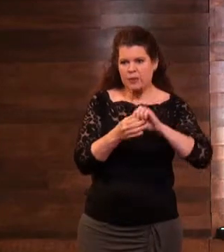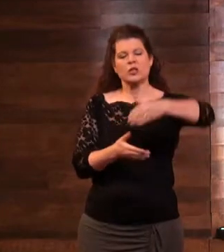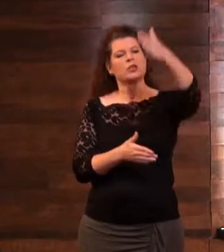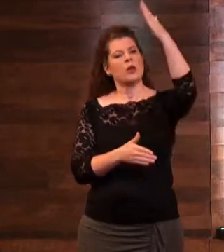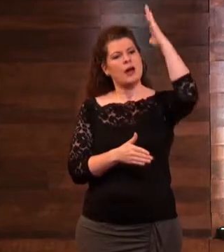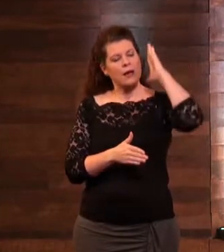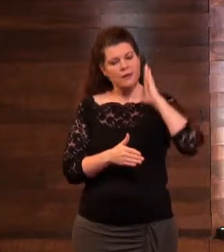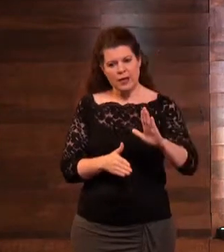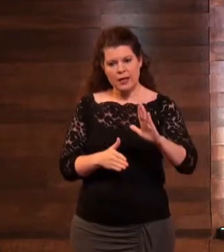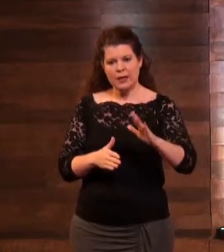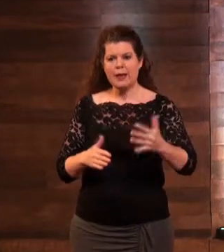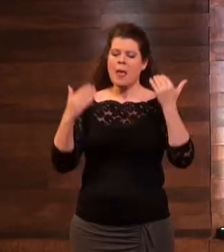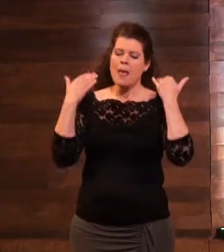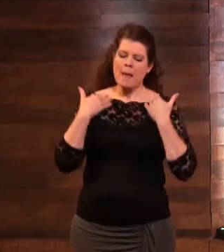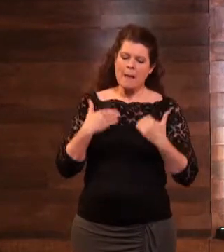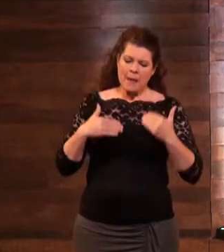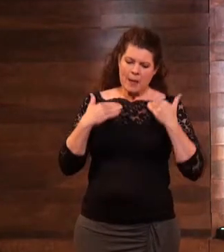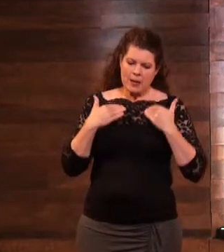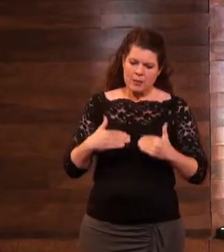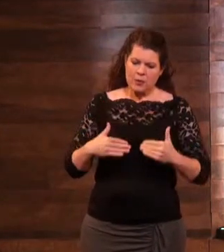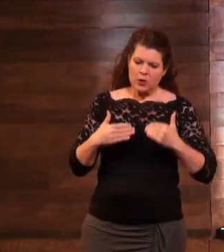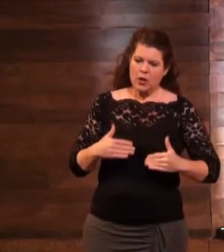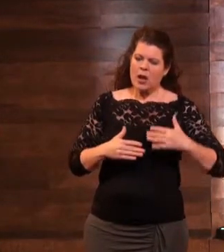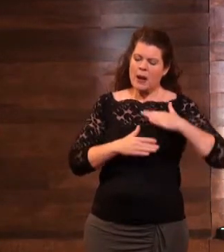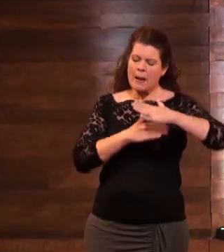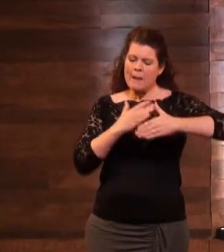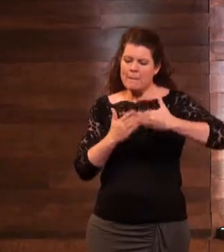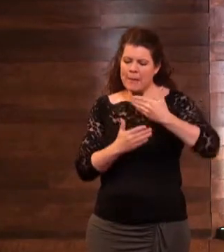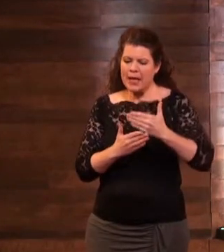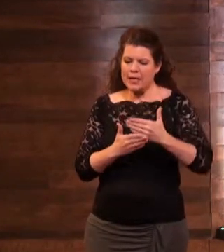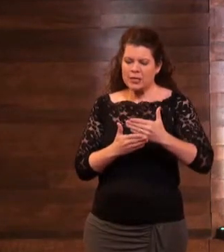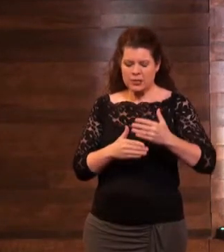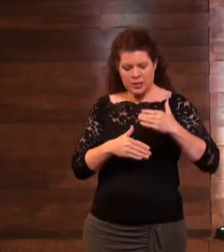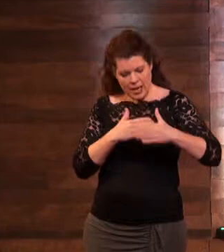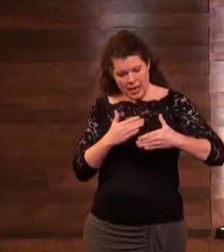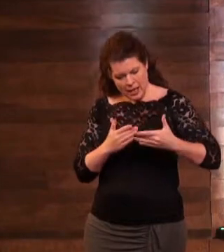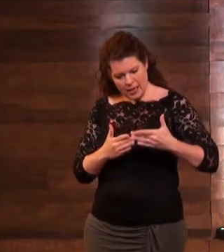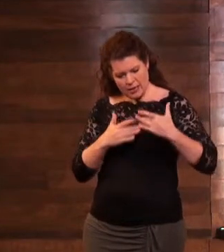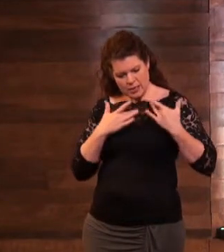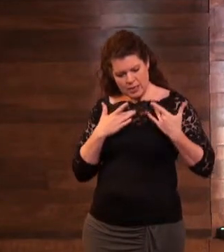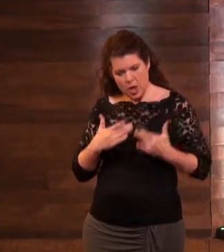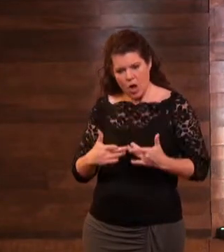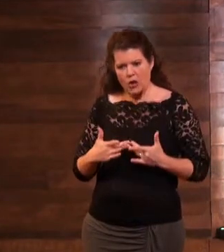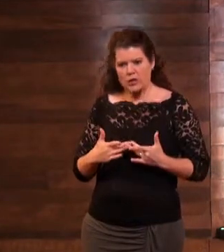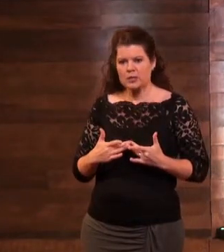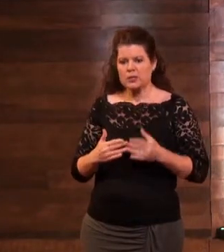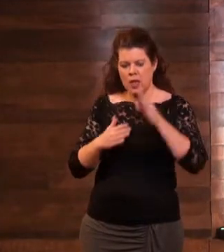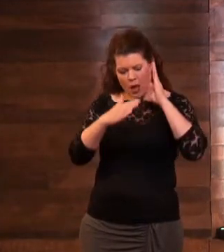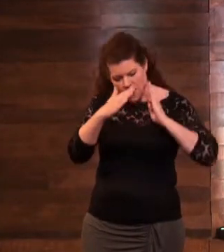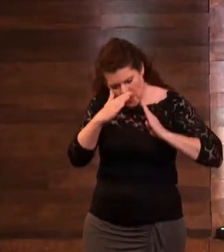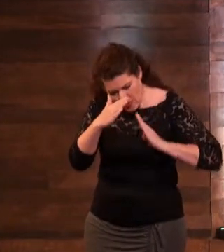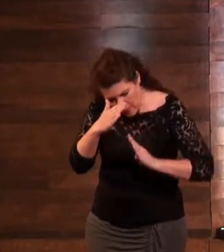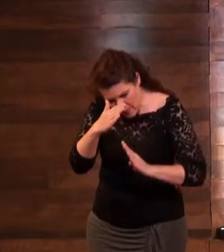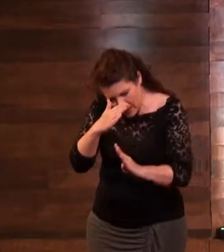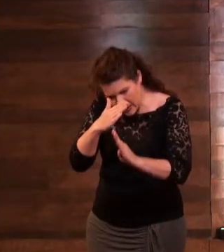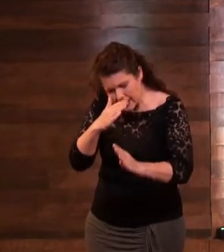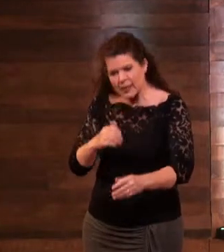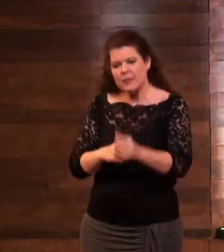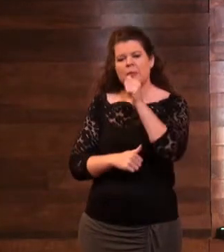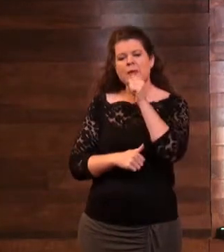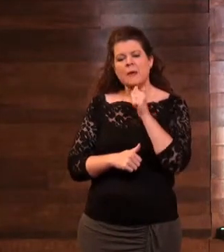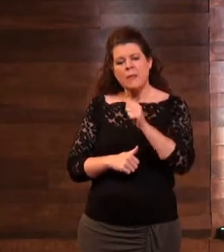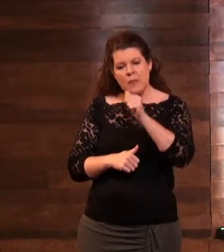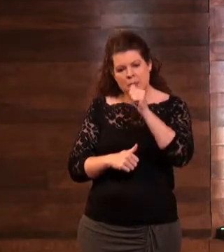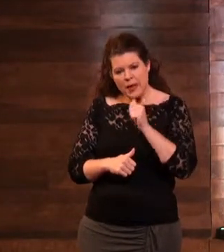ones, holy and beloved, compassionate hearts, kindness, humility, meekness, and patience, bearing with one